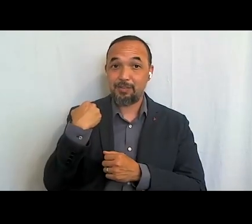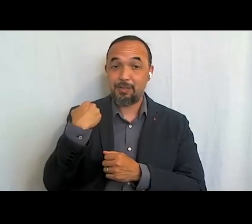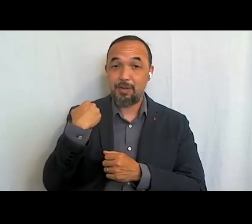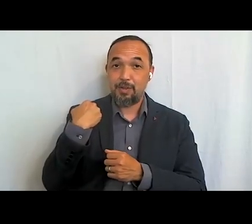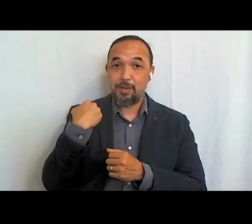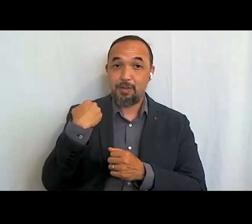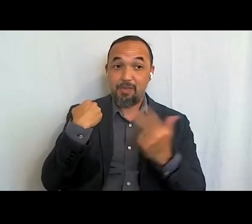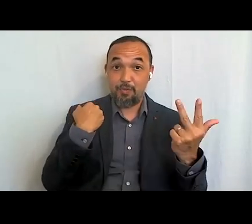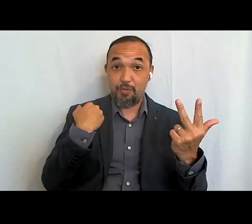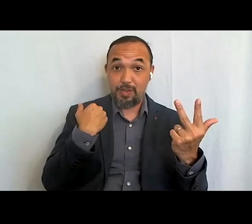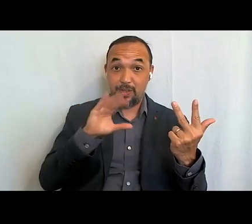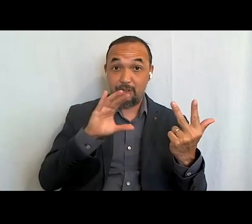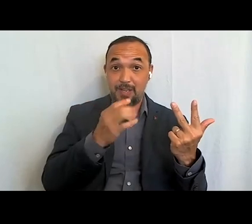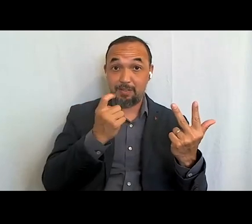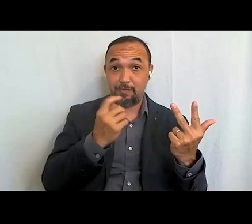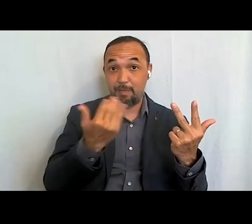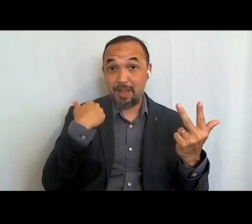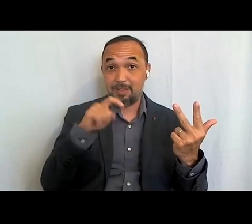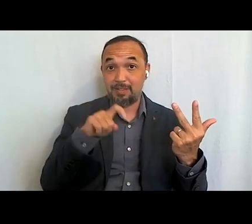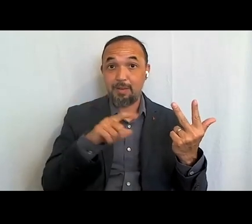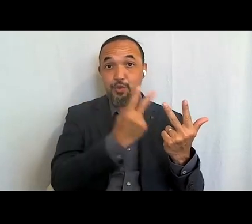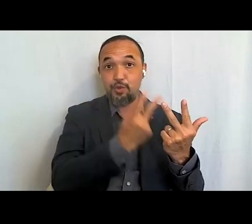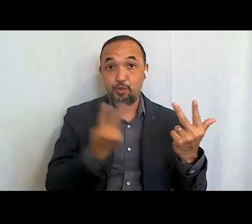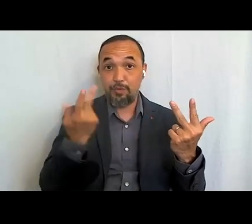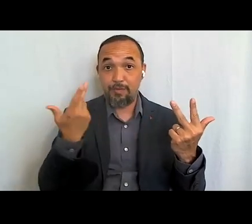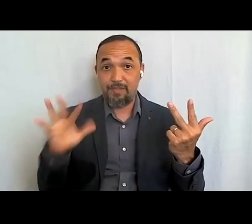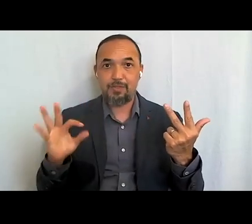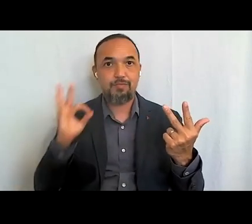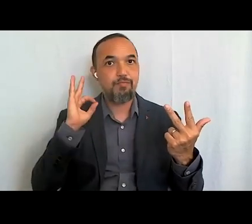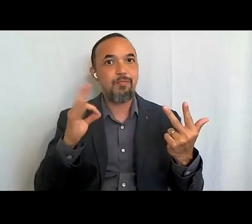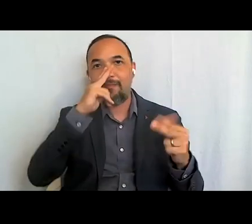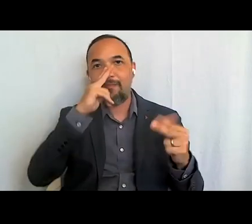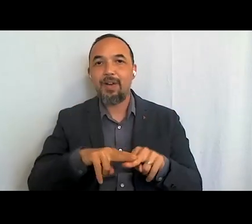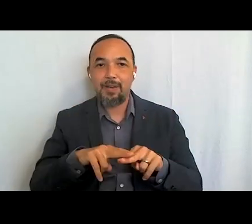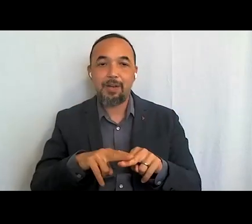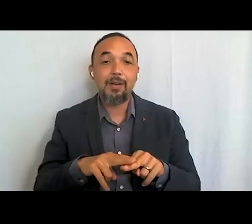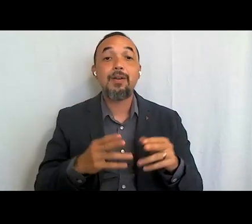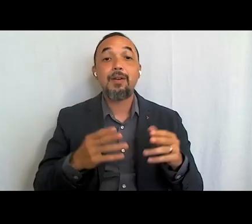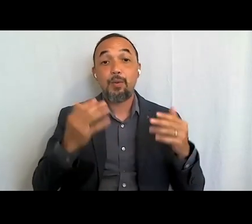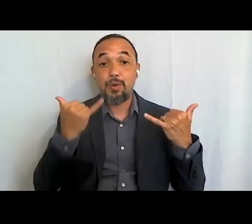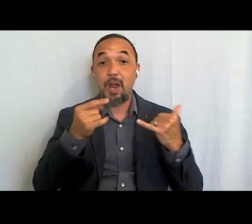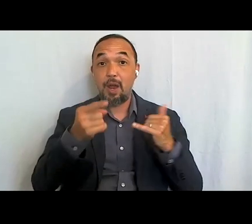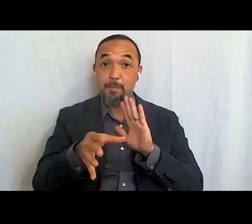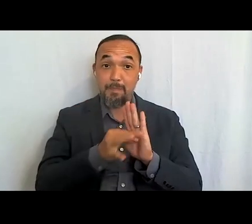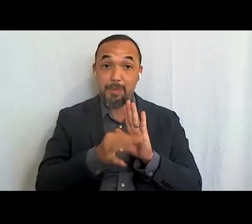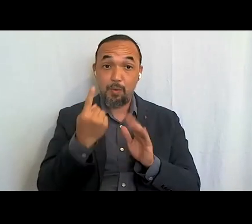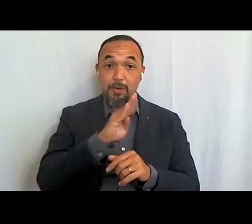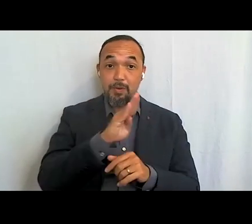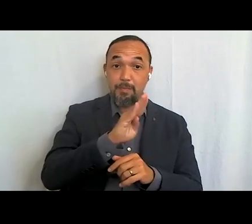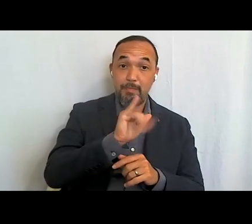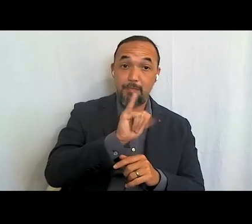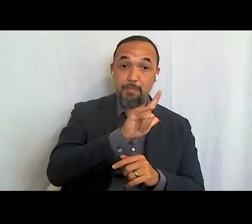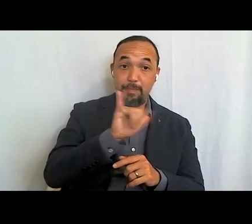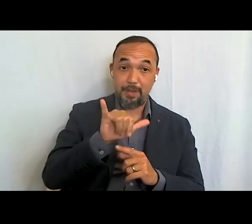upper tier classes and we had a blast. So for this, you get to pick one of them. There's Billy